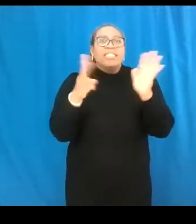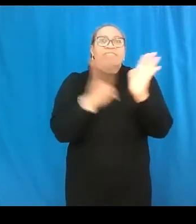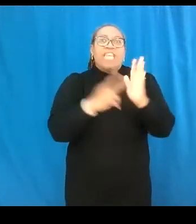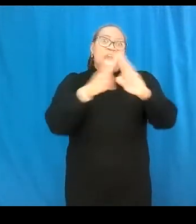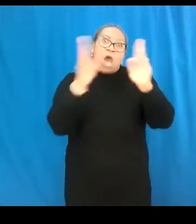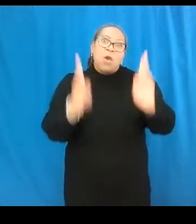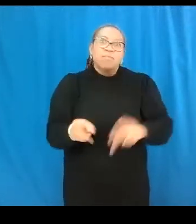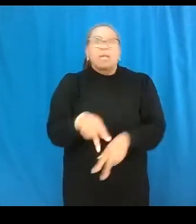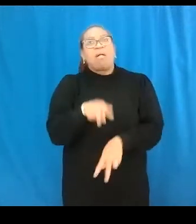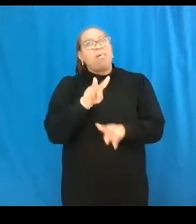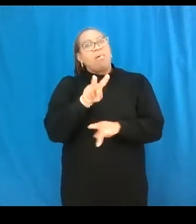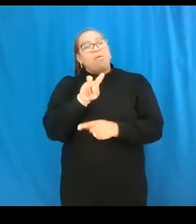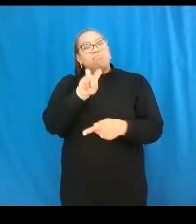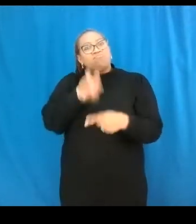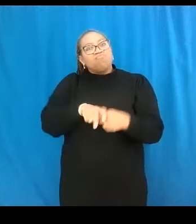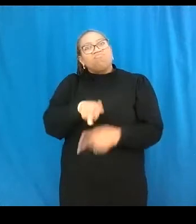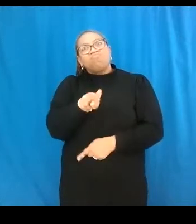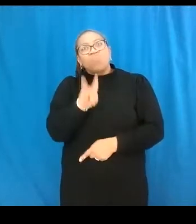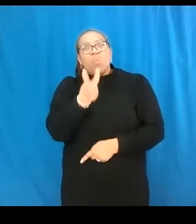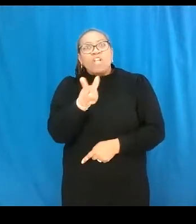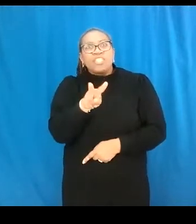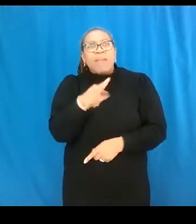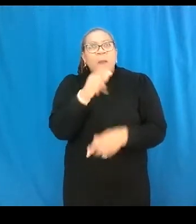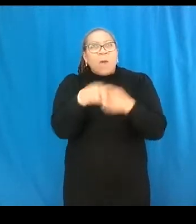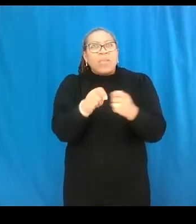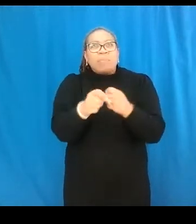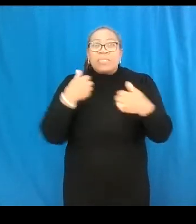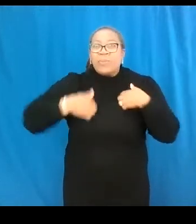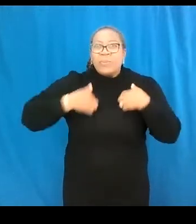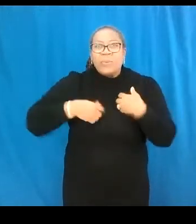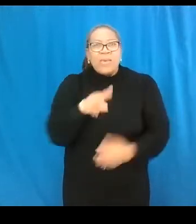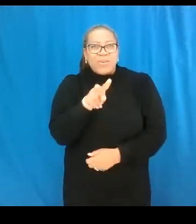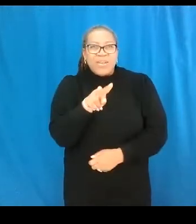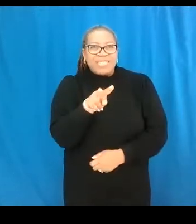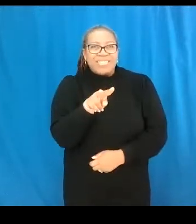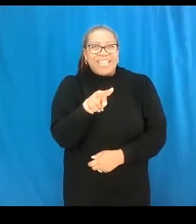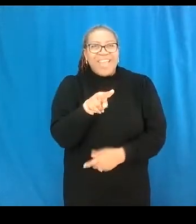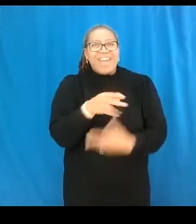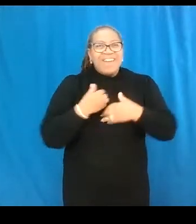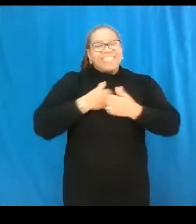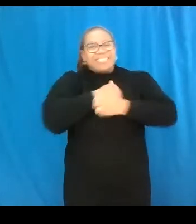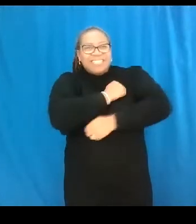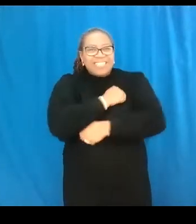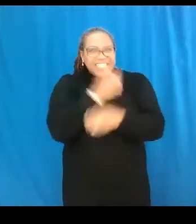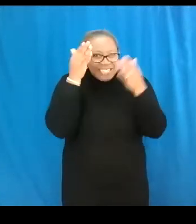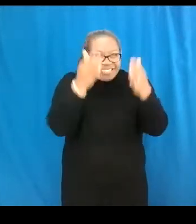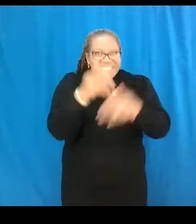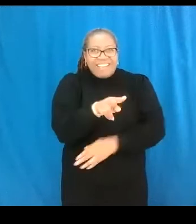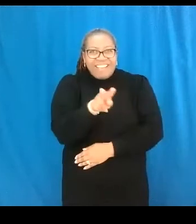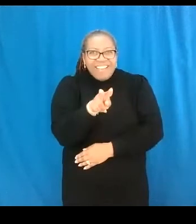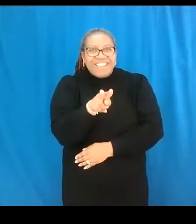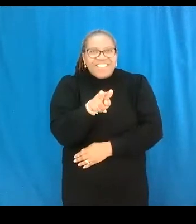climactic point in the episode. I'm like, ooh, this is great. And then all of a sudden, I'm watching,